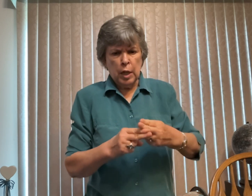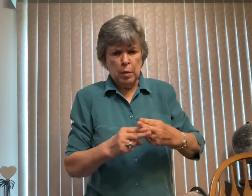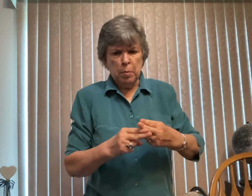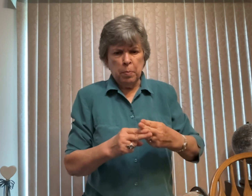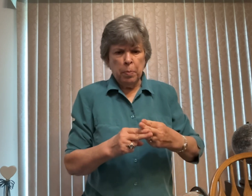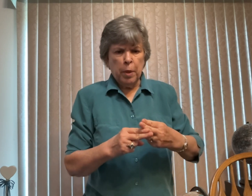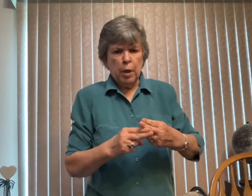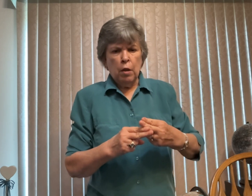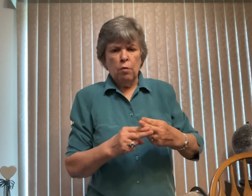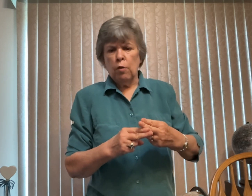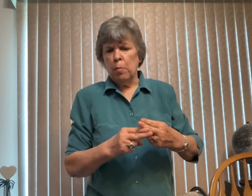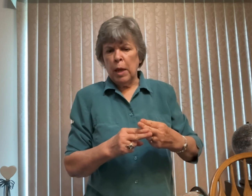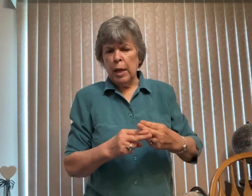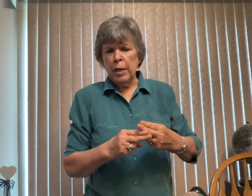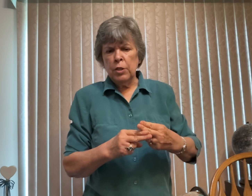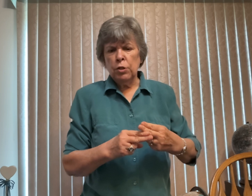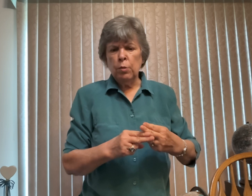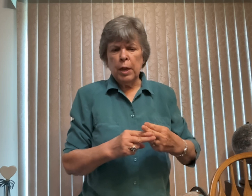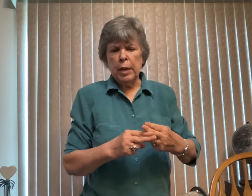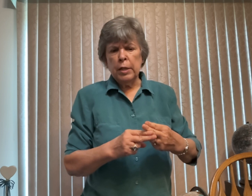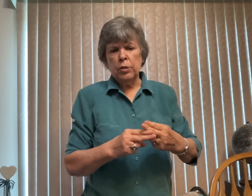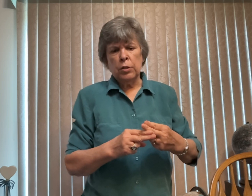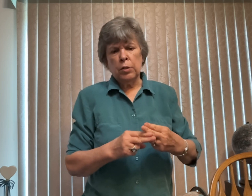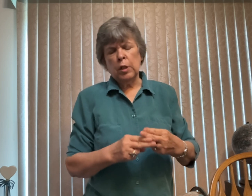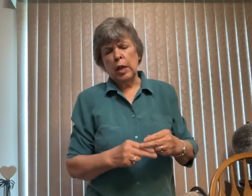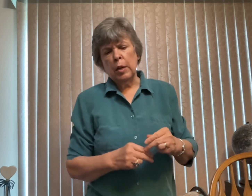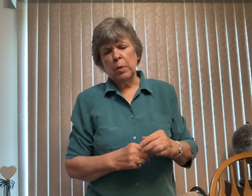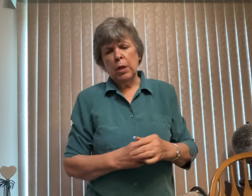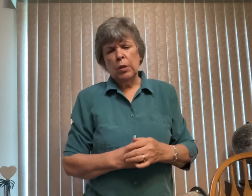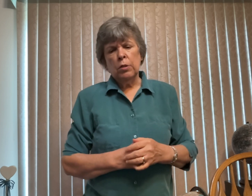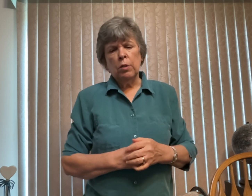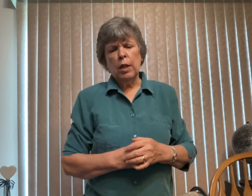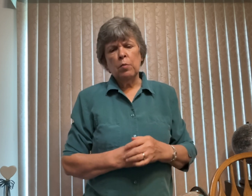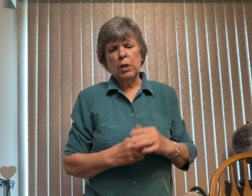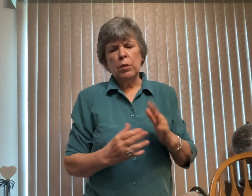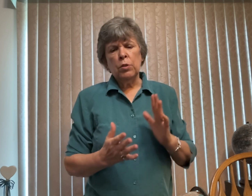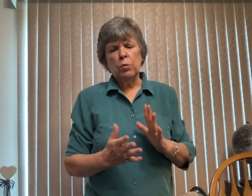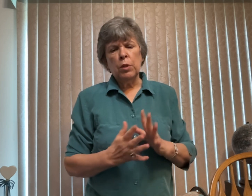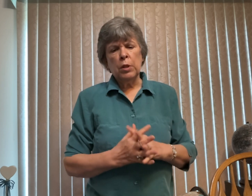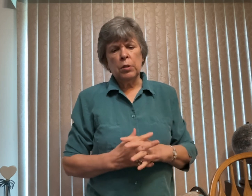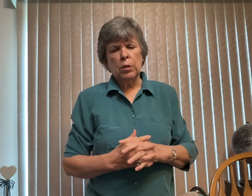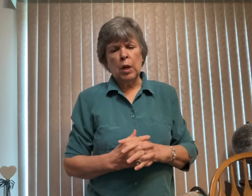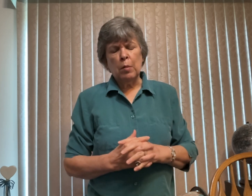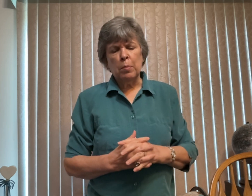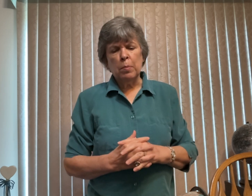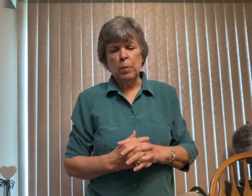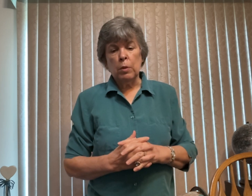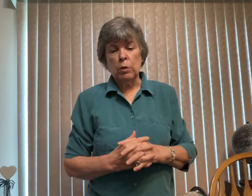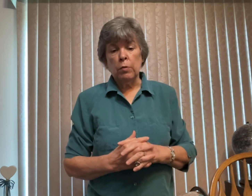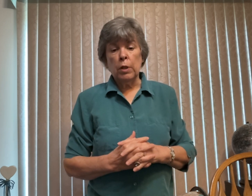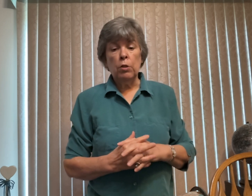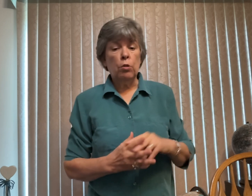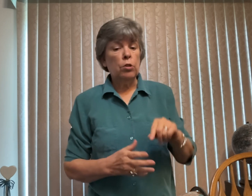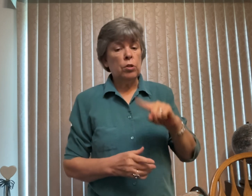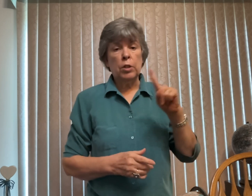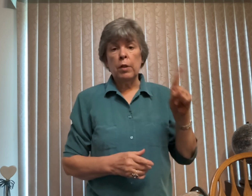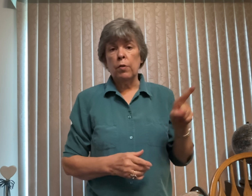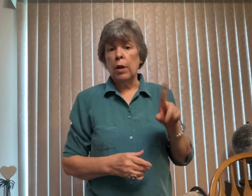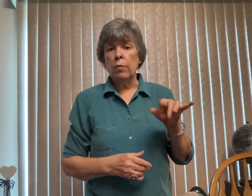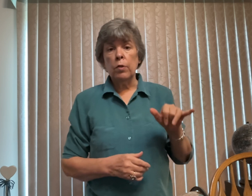name, from age to age the same. So again, we could do this a little differently. You could just say forever